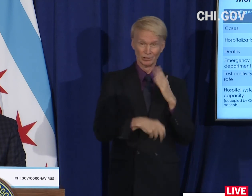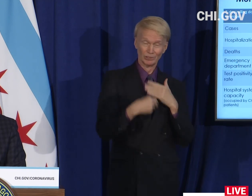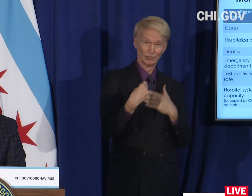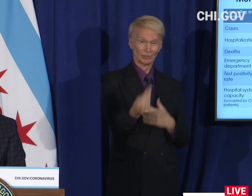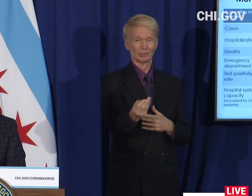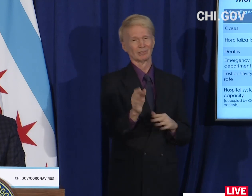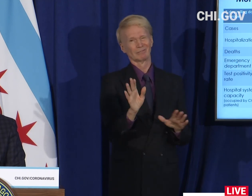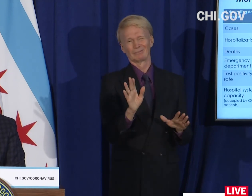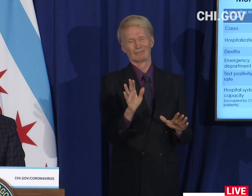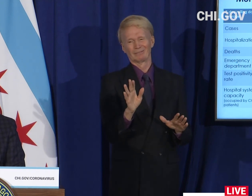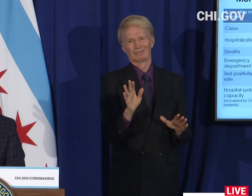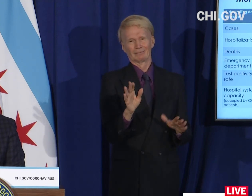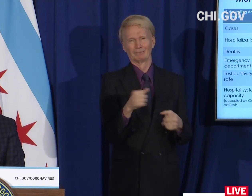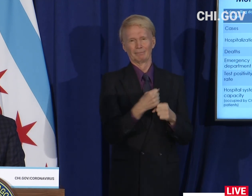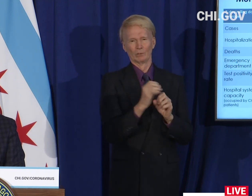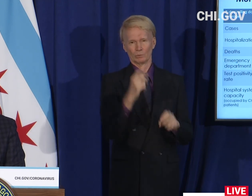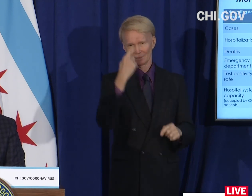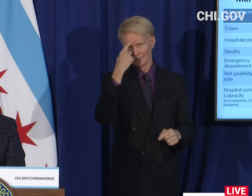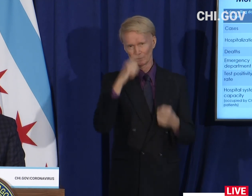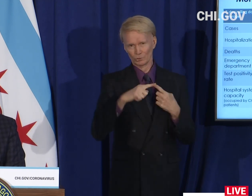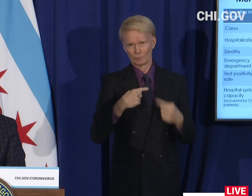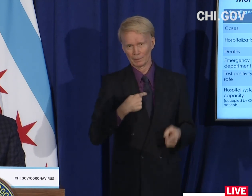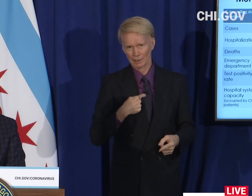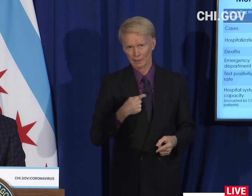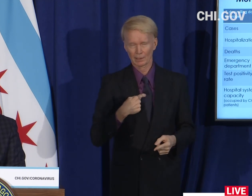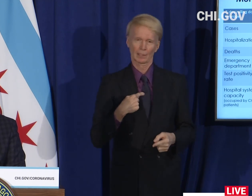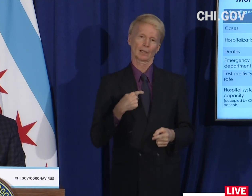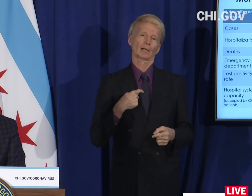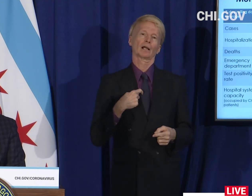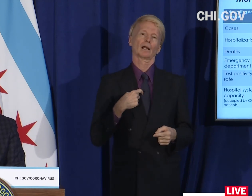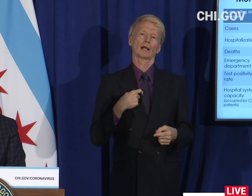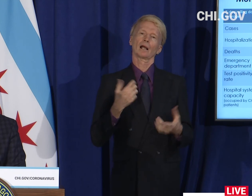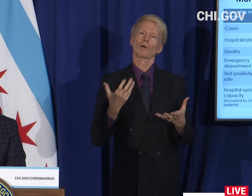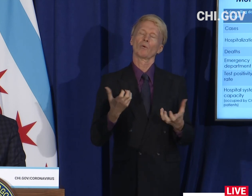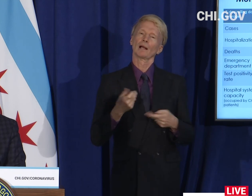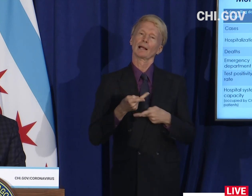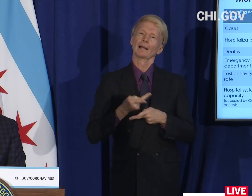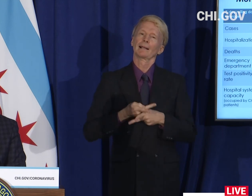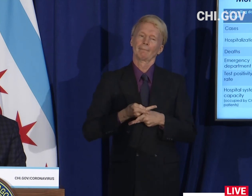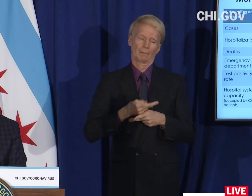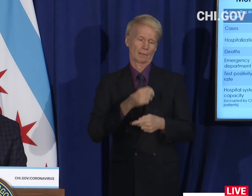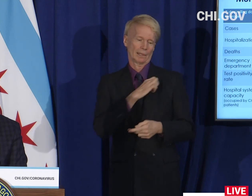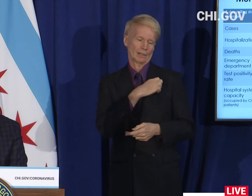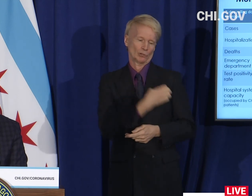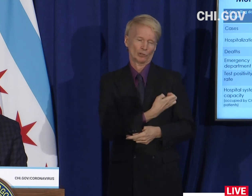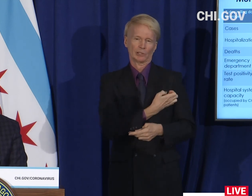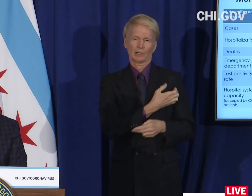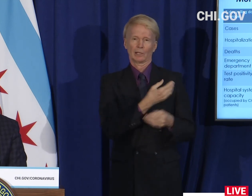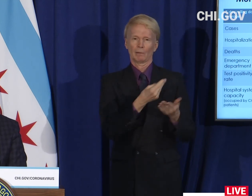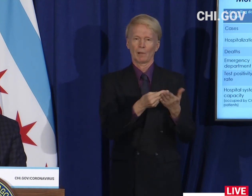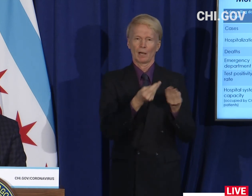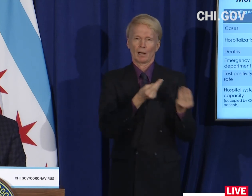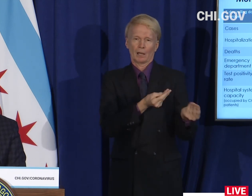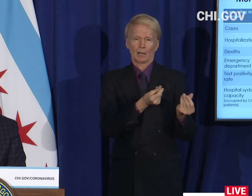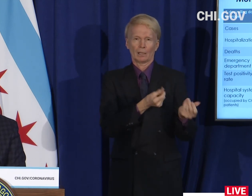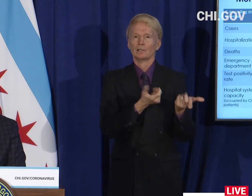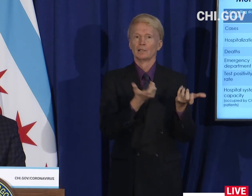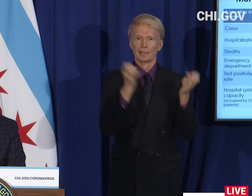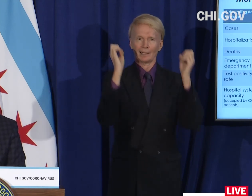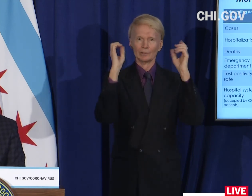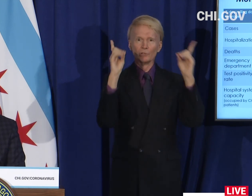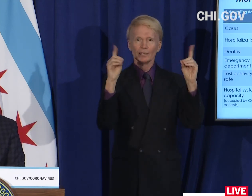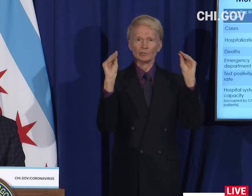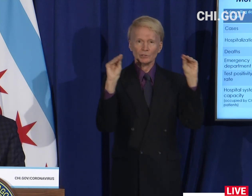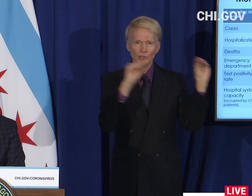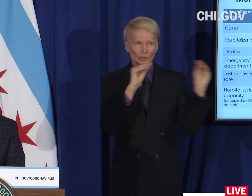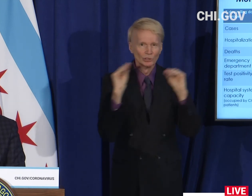wearing behavior. That doesn't make any sense to me. Let's spend the resources and energy on education and explaining the